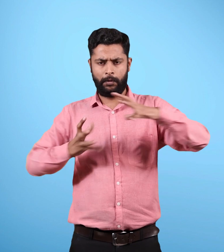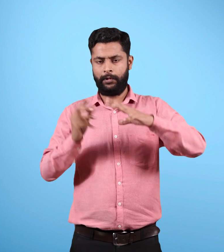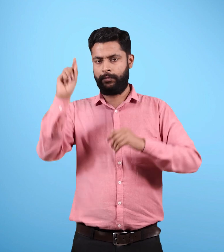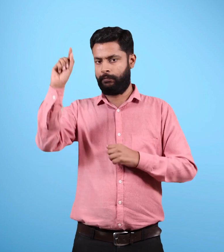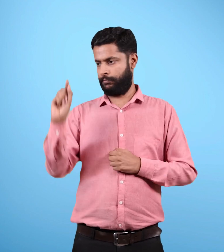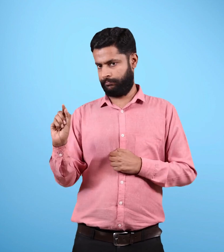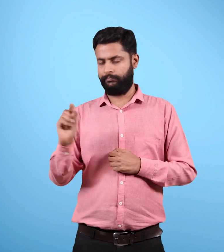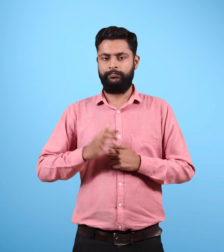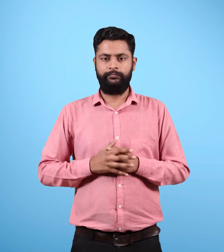Summary.